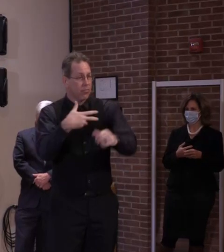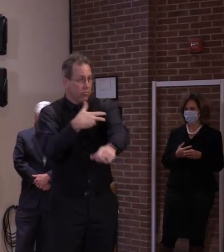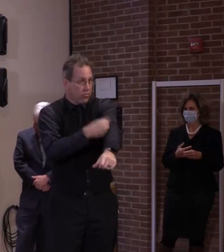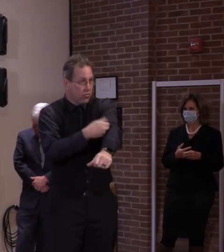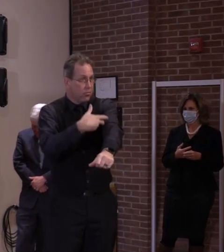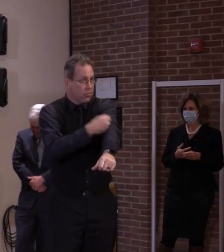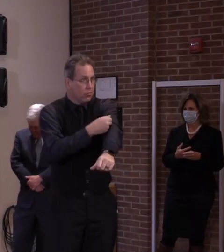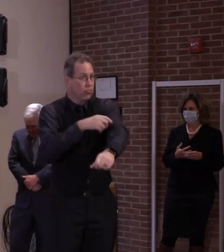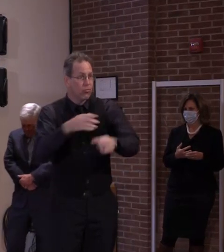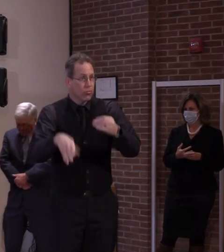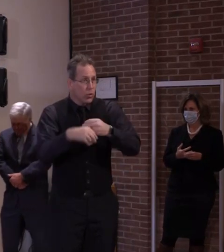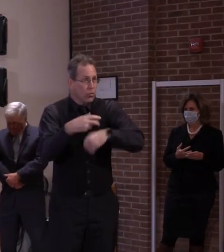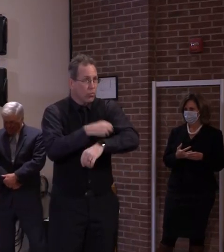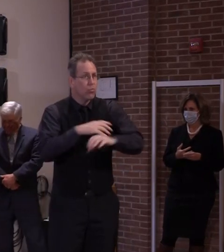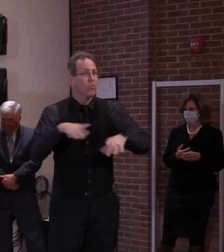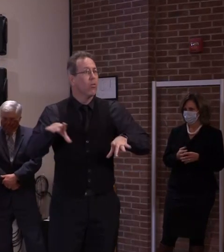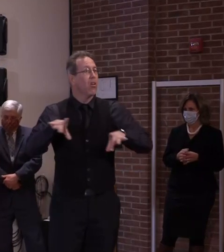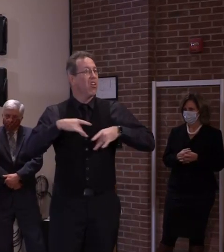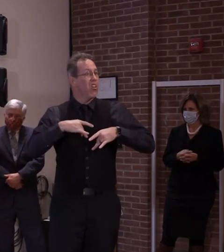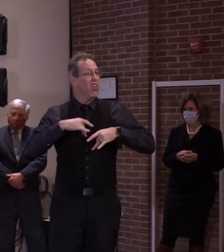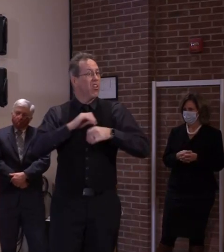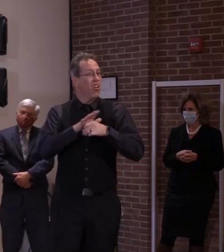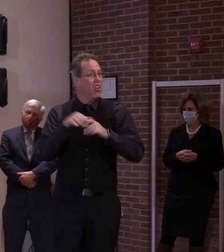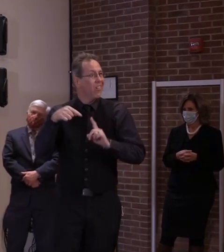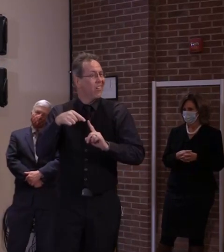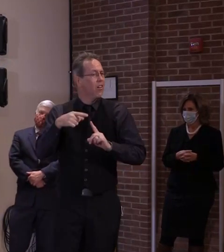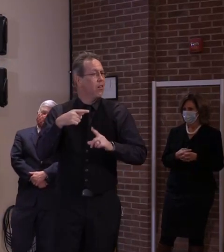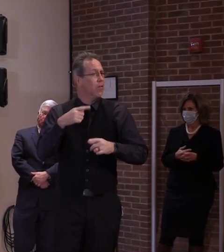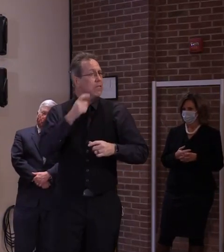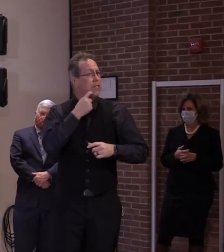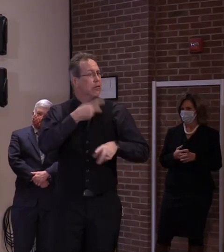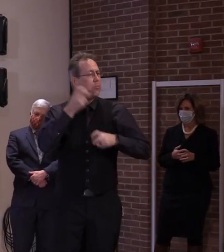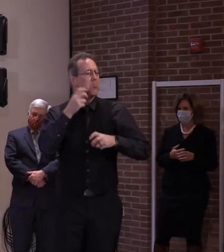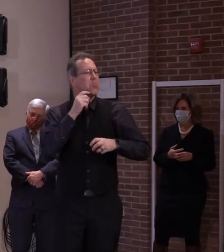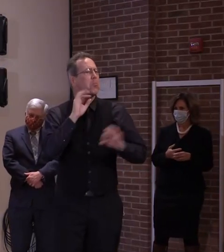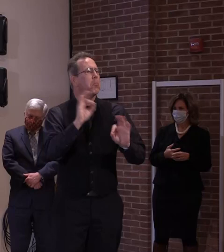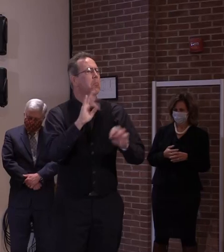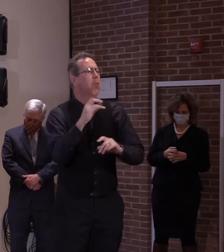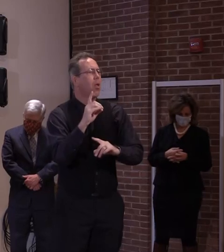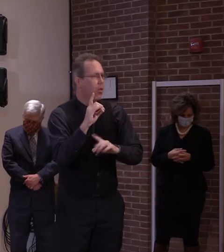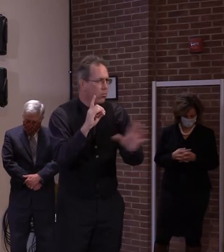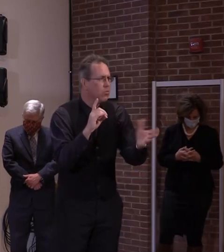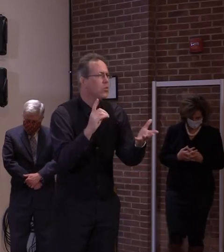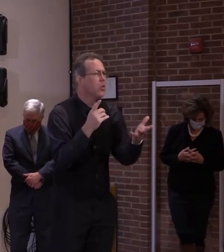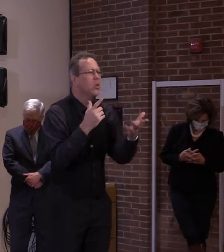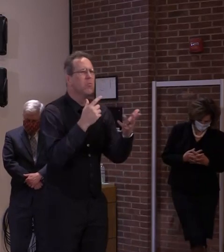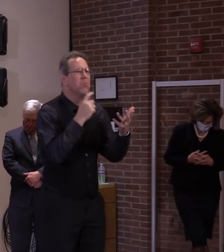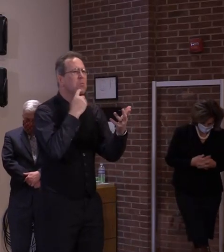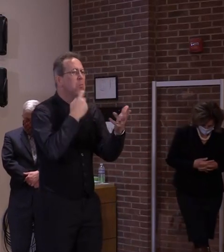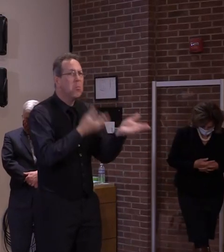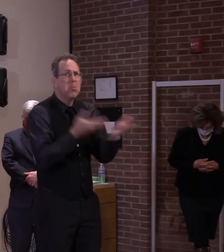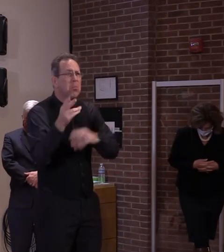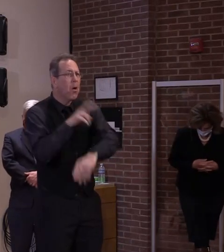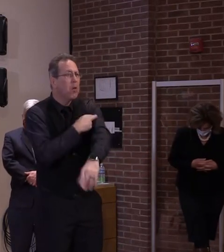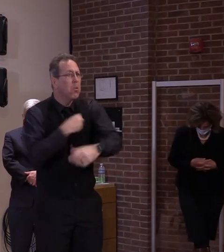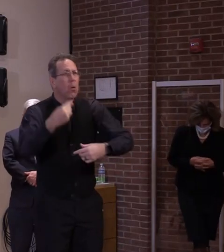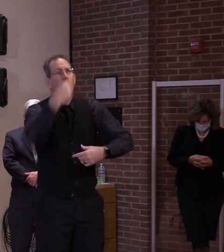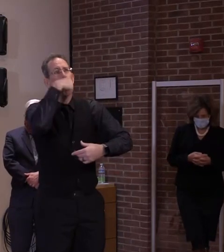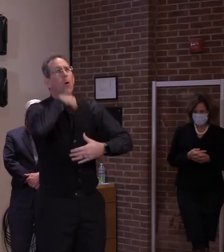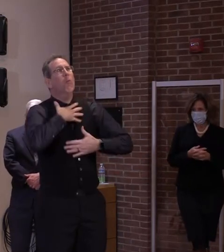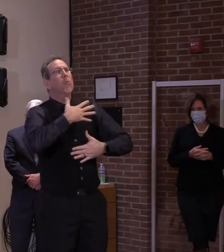that. They will, just like with Delta, be capable of transmitting the virus at a point in